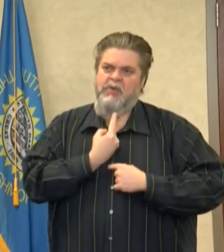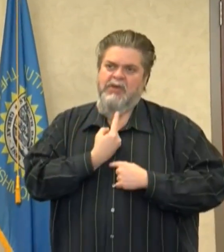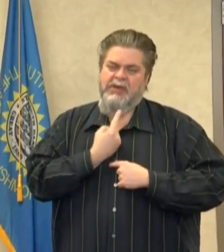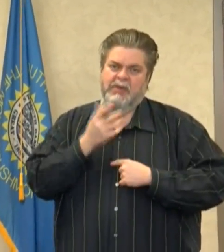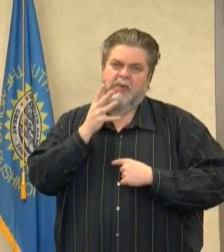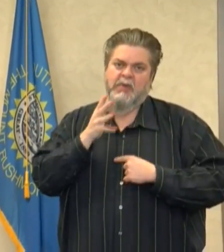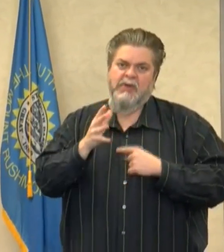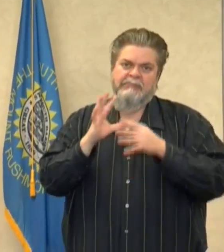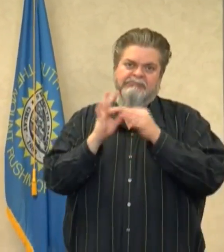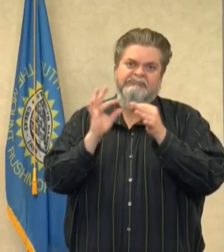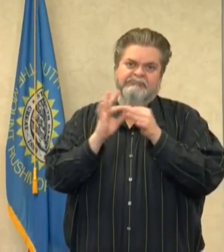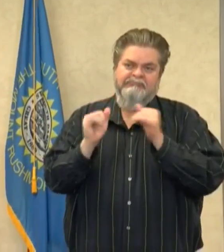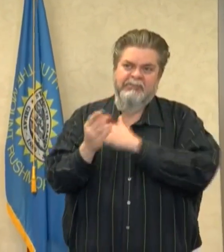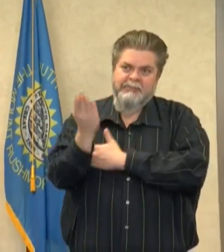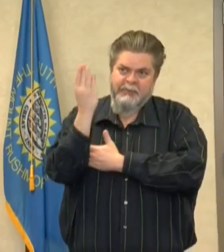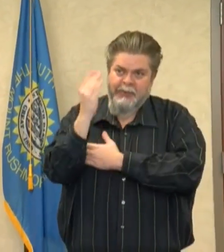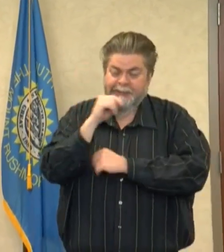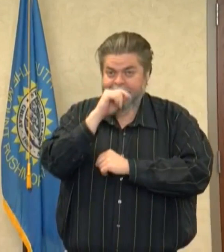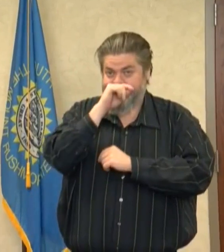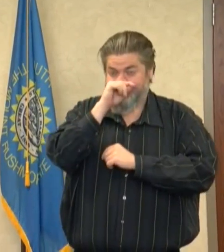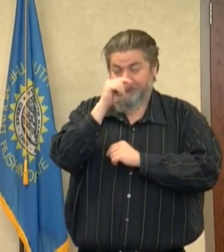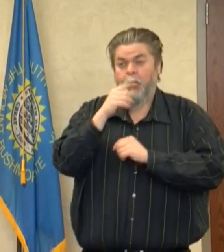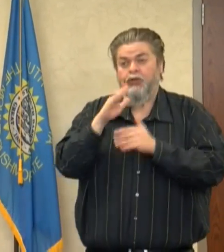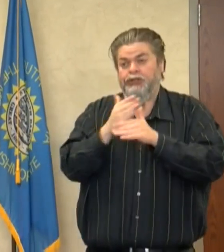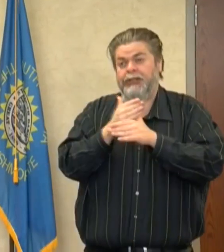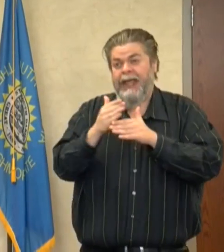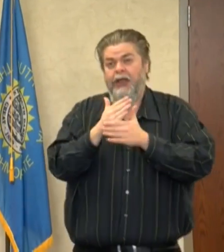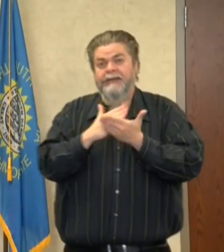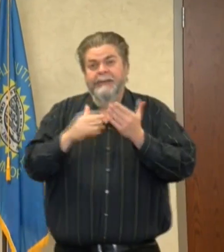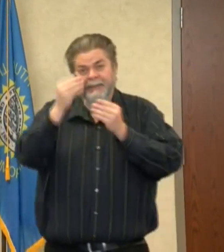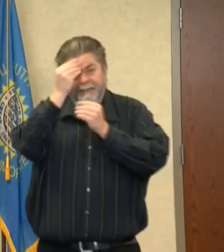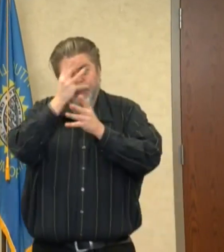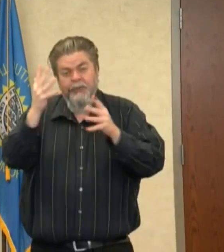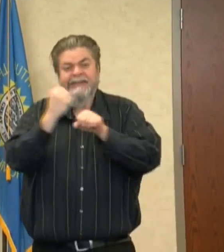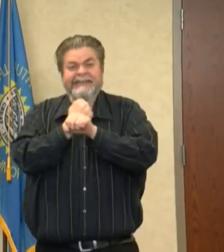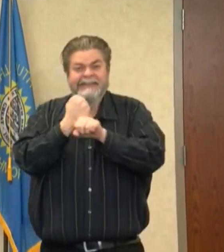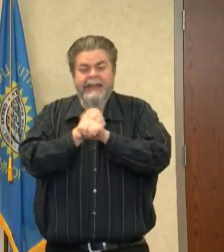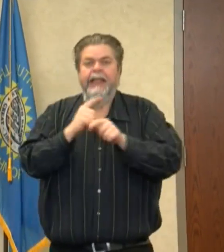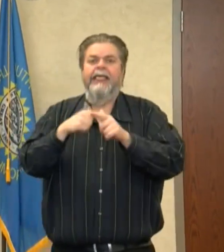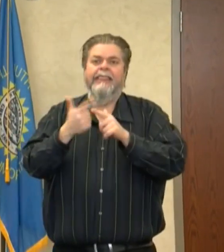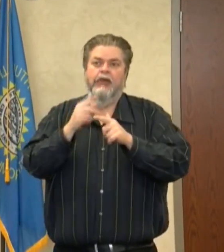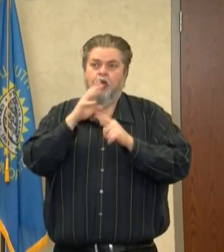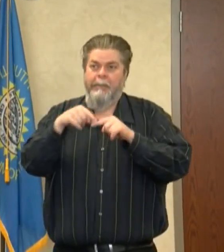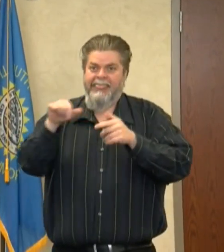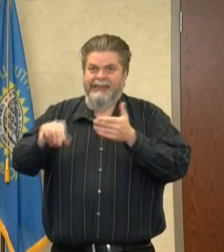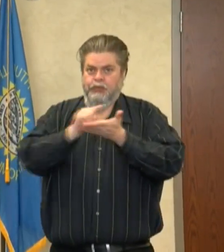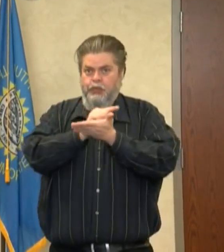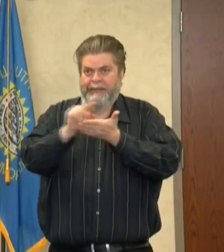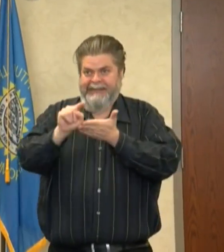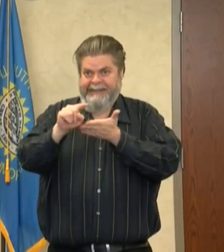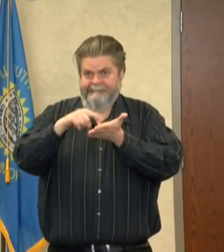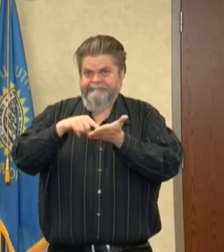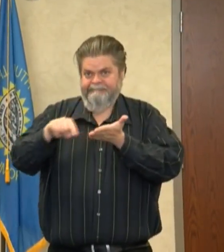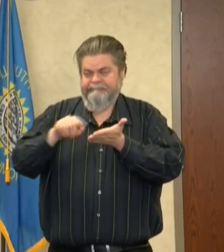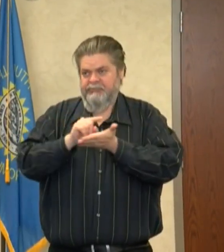speaking today, so I want to share with you some data and then talk about kind of what we're looking at in the week ahead.